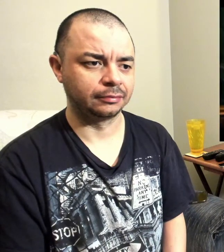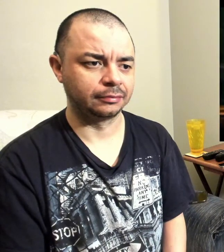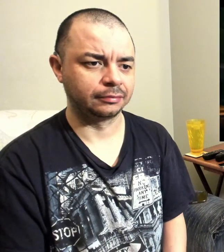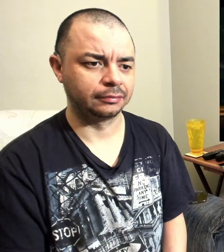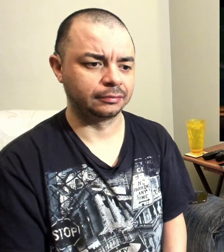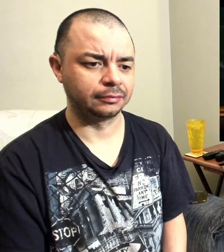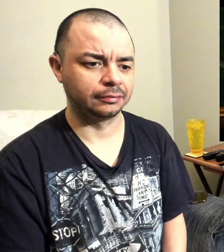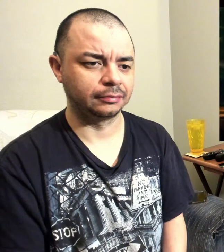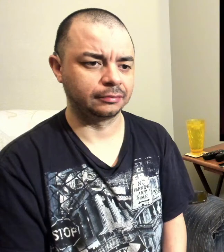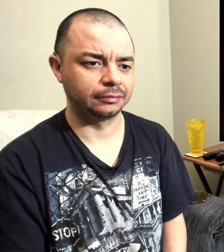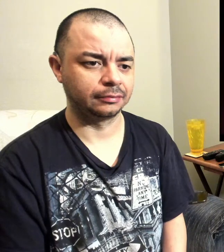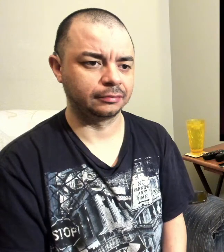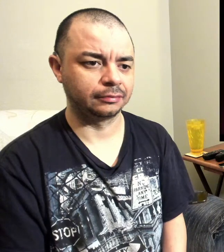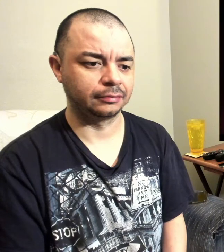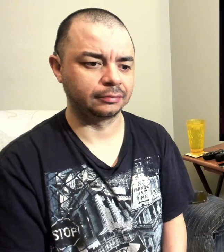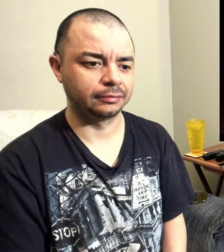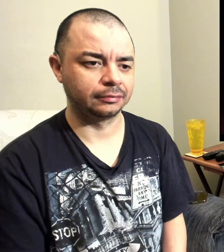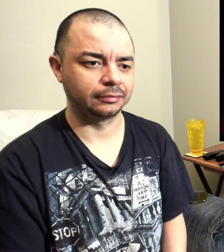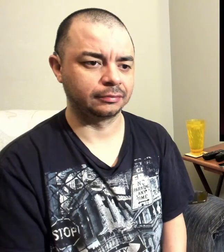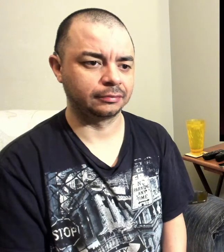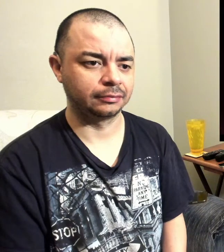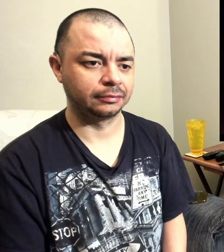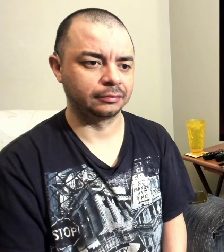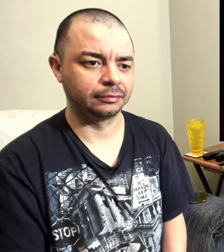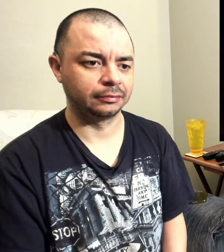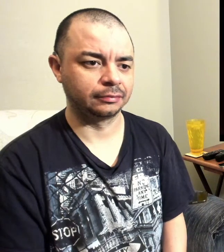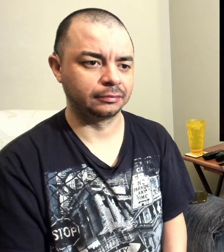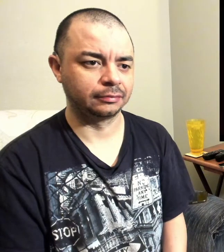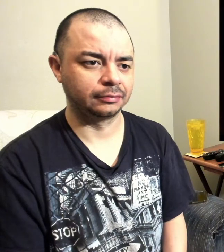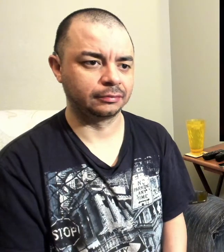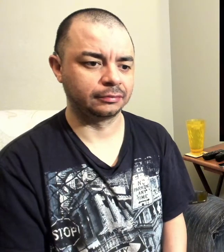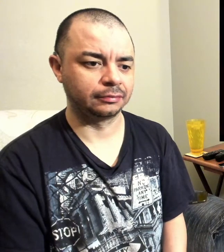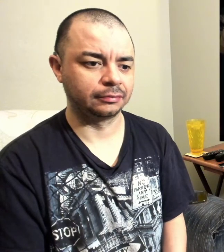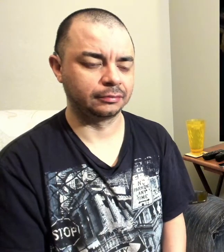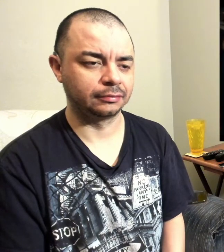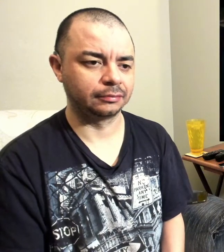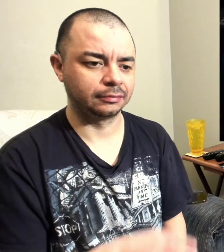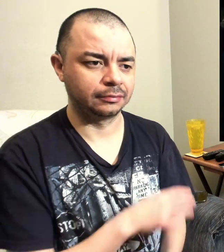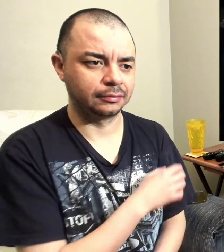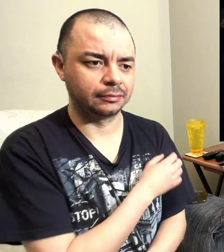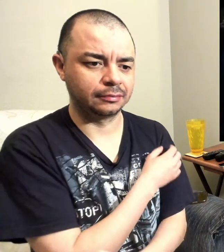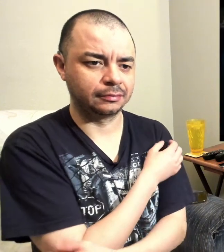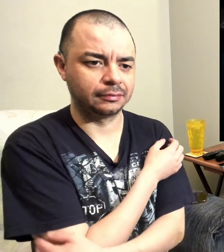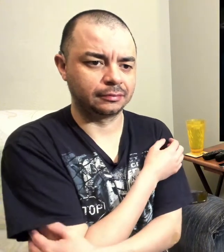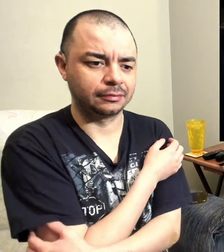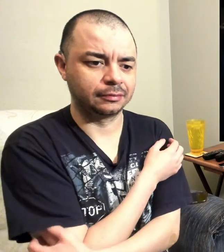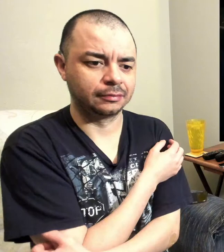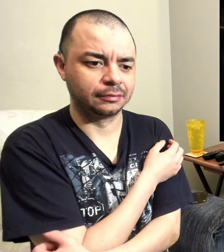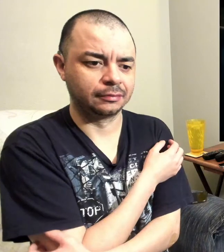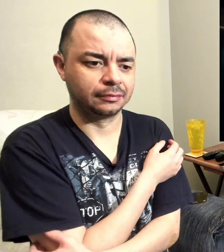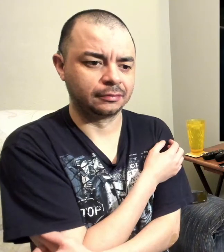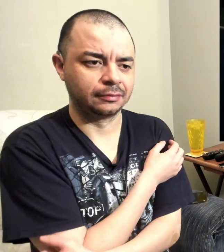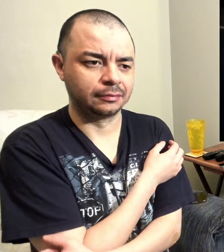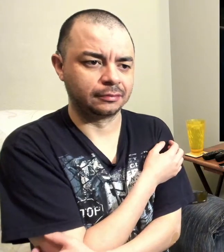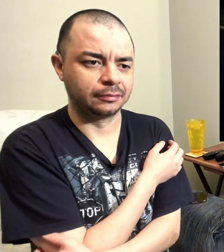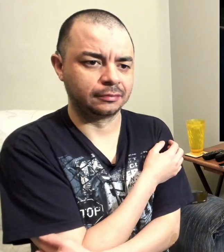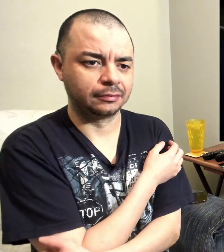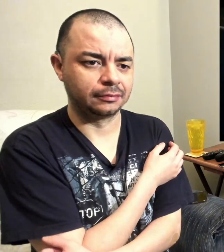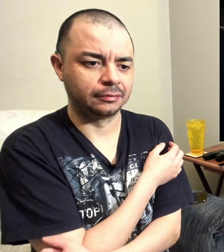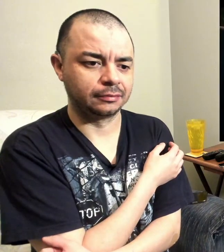I've also drafted a reaction. That will not be needed. Two words, Reeve. Neo-Midgar.